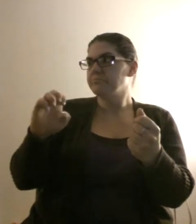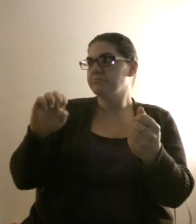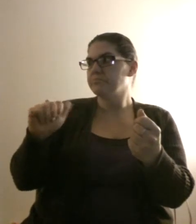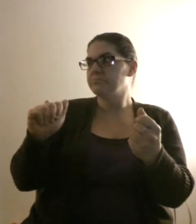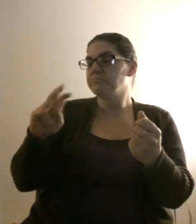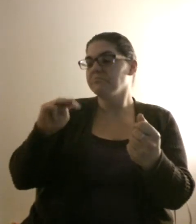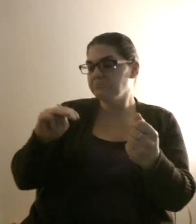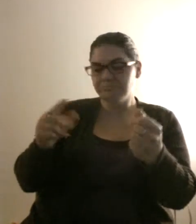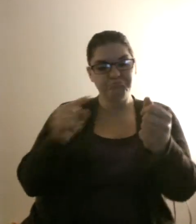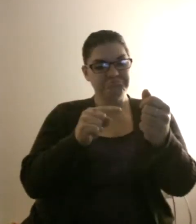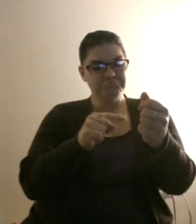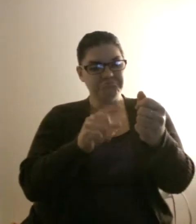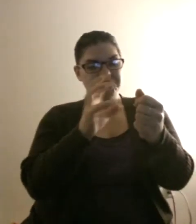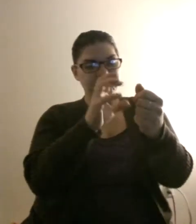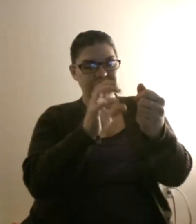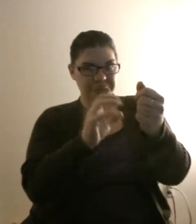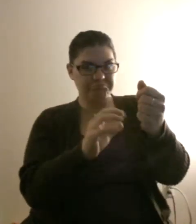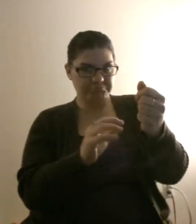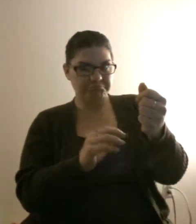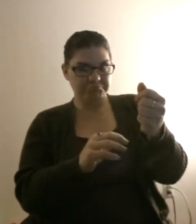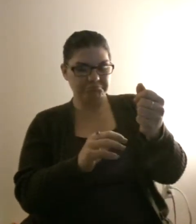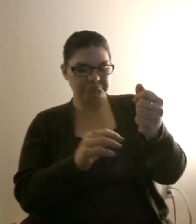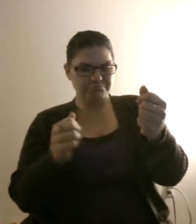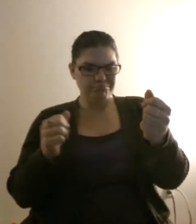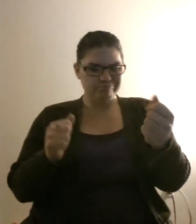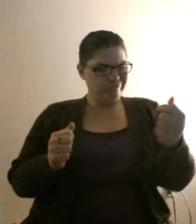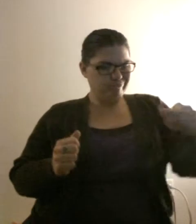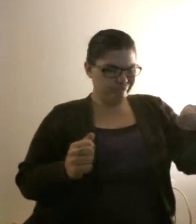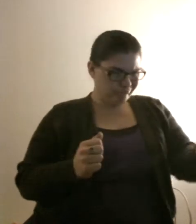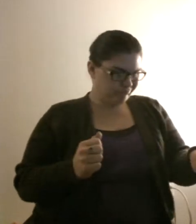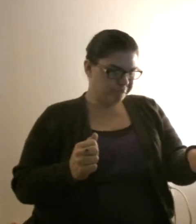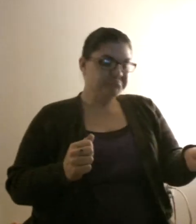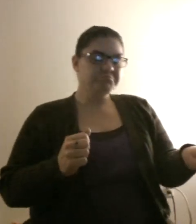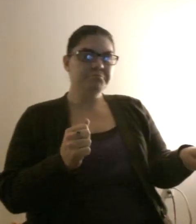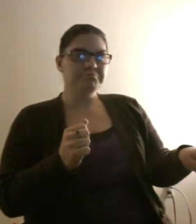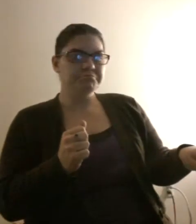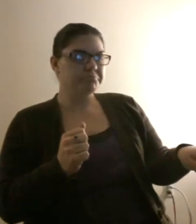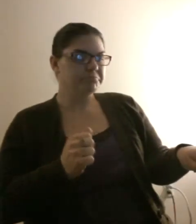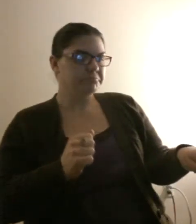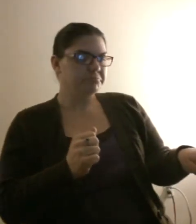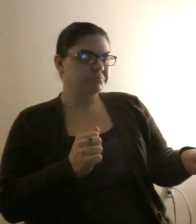lift it up, and there's water that's collected. You take the lid and set it on the stove, and then you have water that runs everywhere. Another really good example you've all